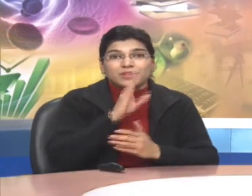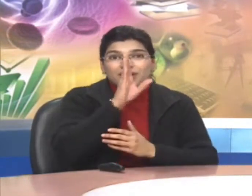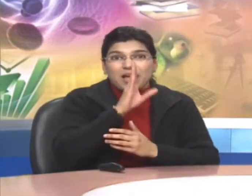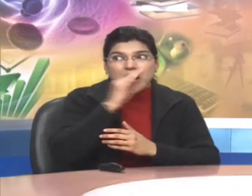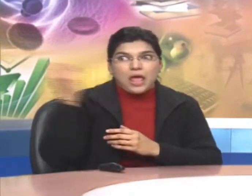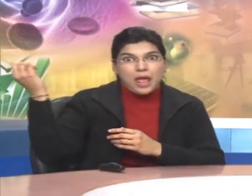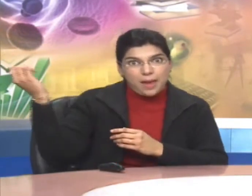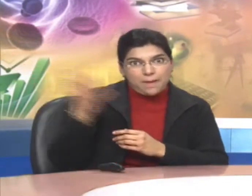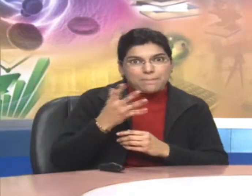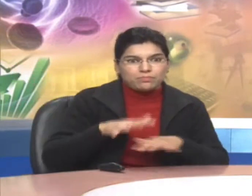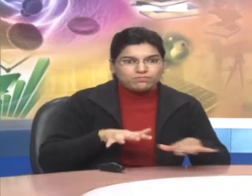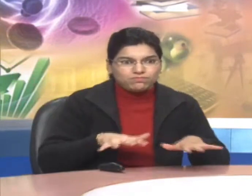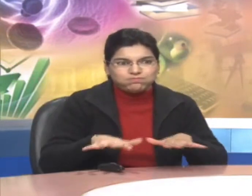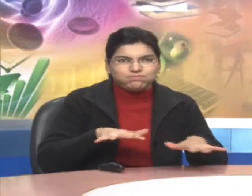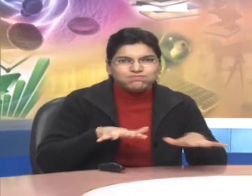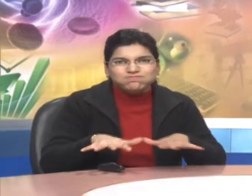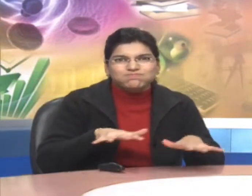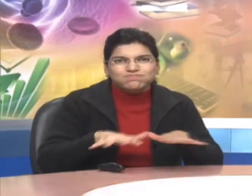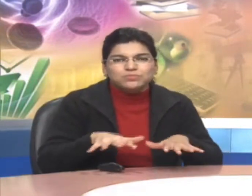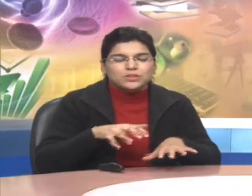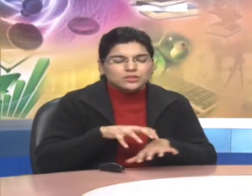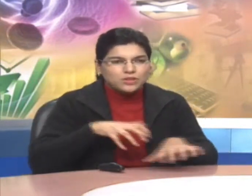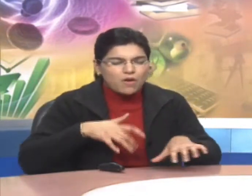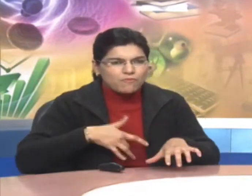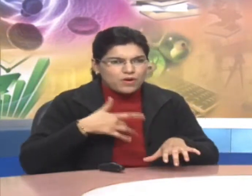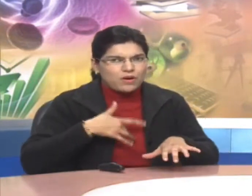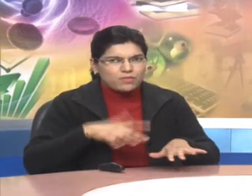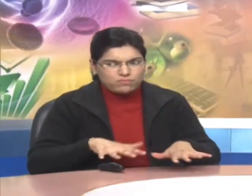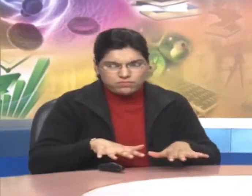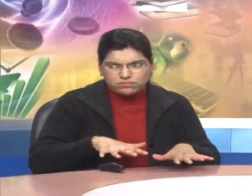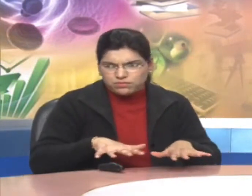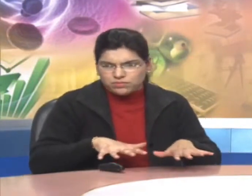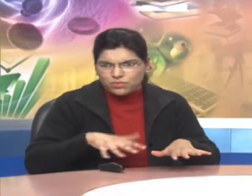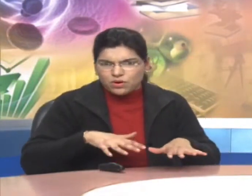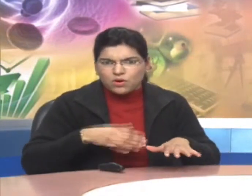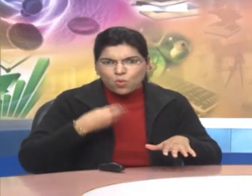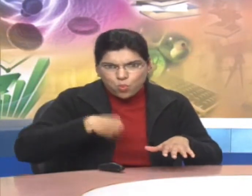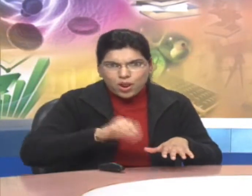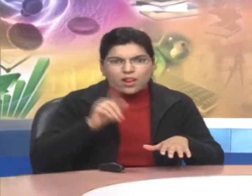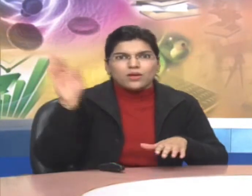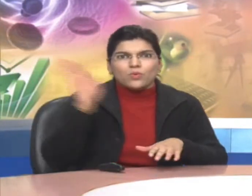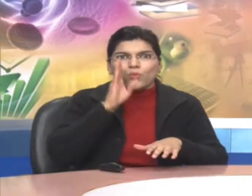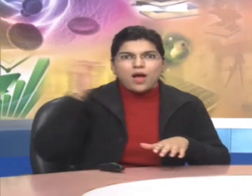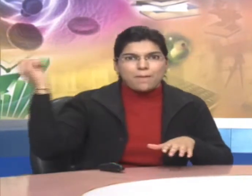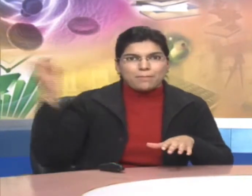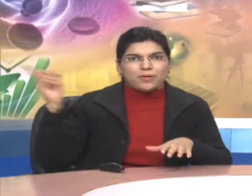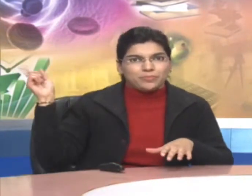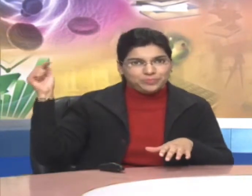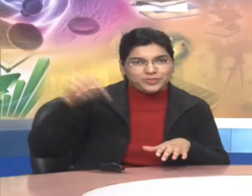He did not notice the faint rumble that shook